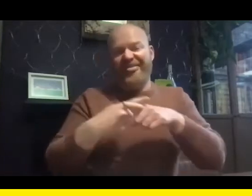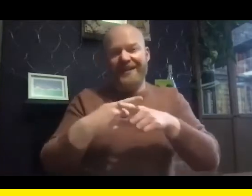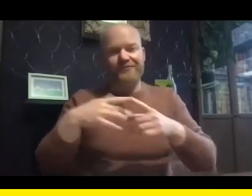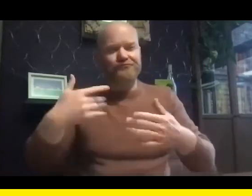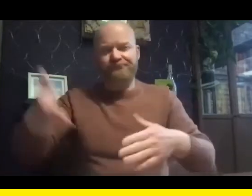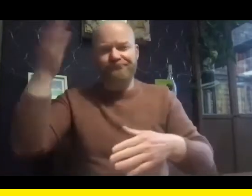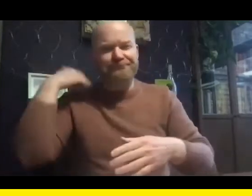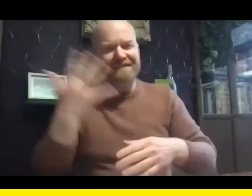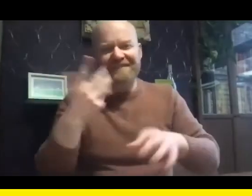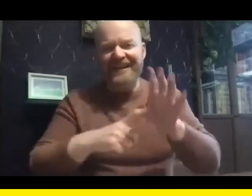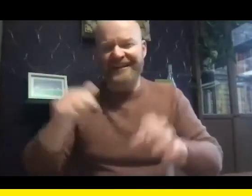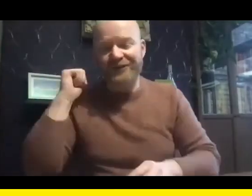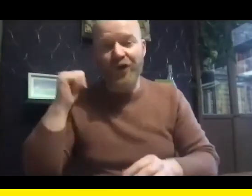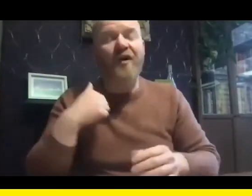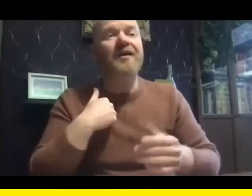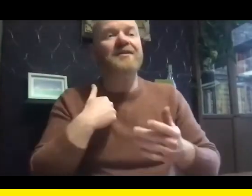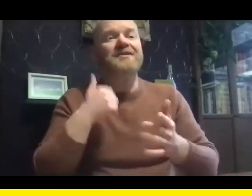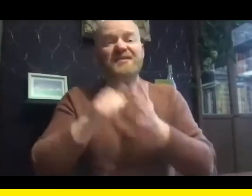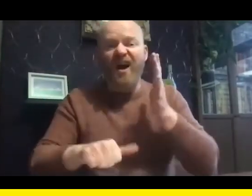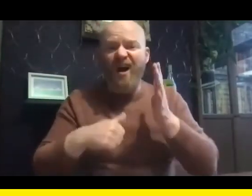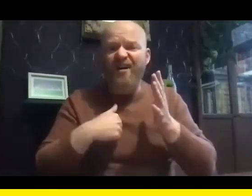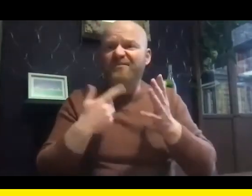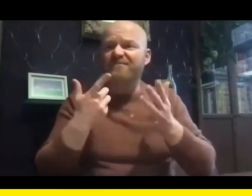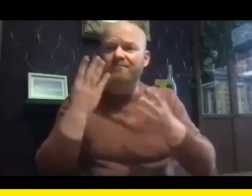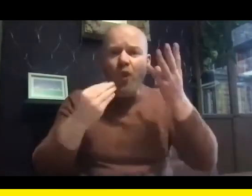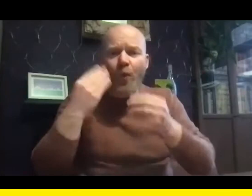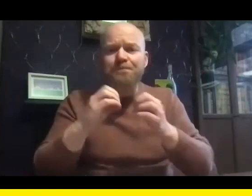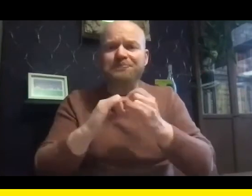I moved to the UK, England, 15 years ago.